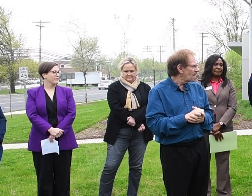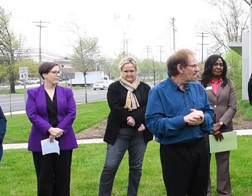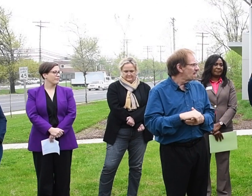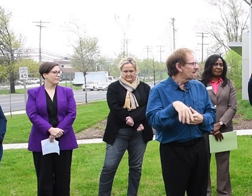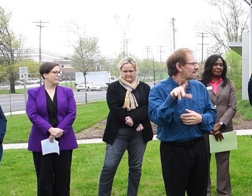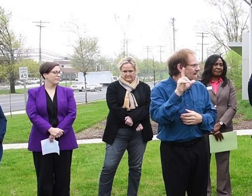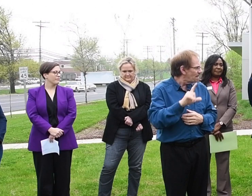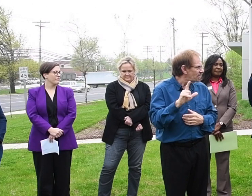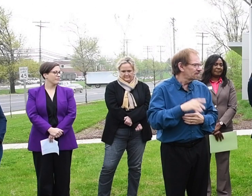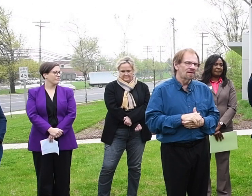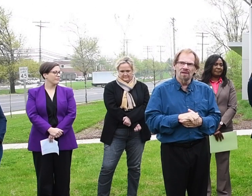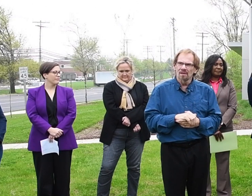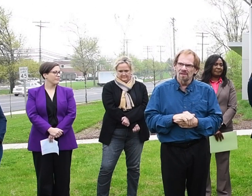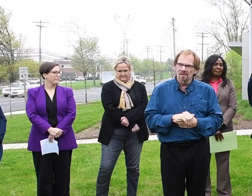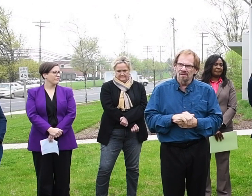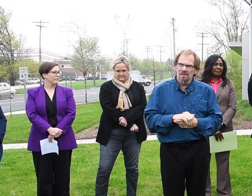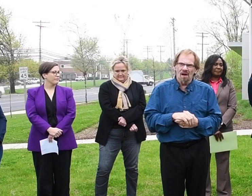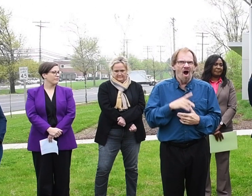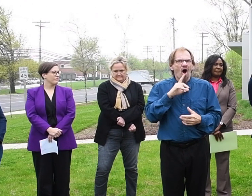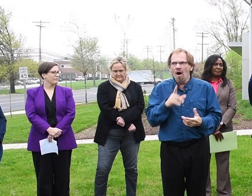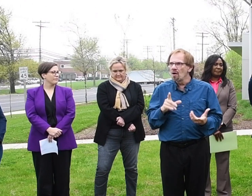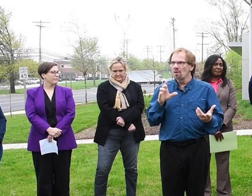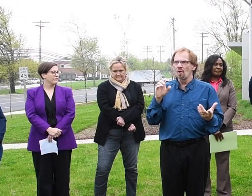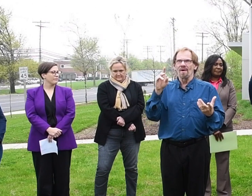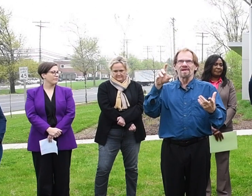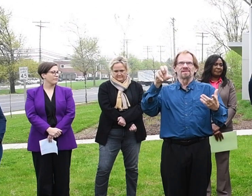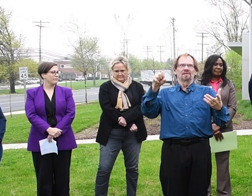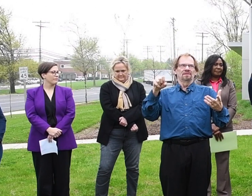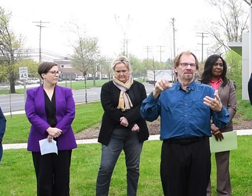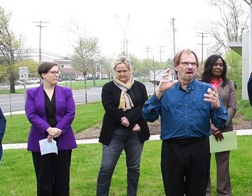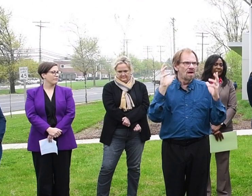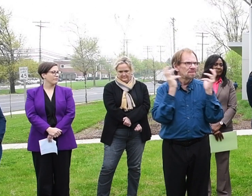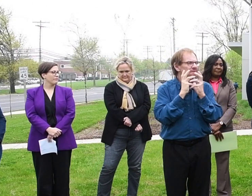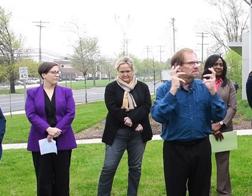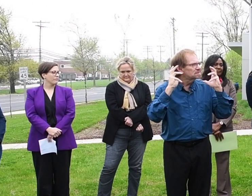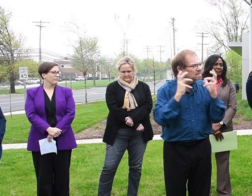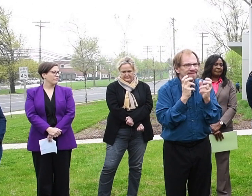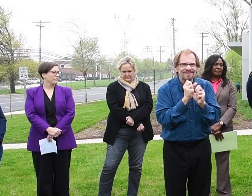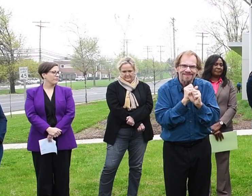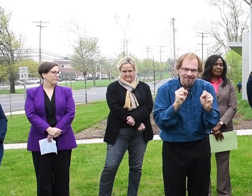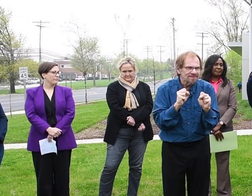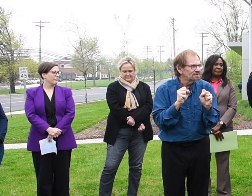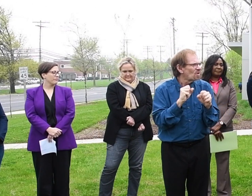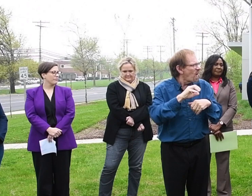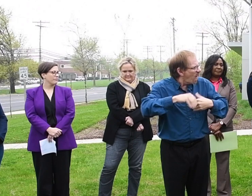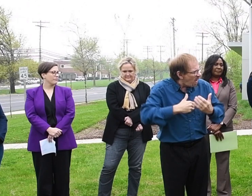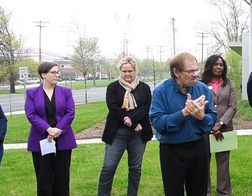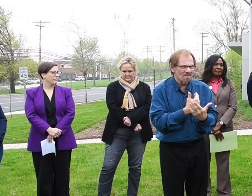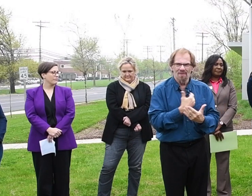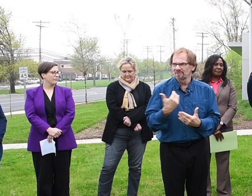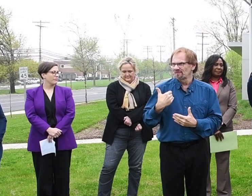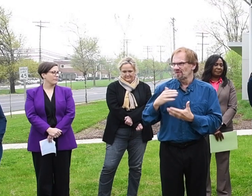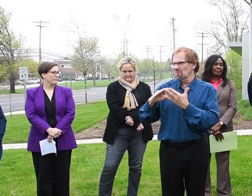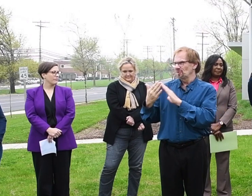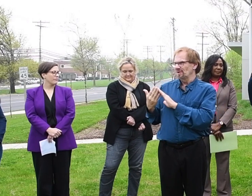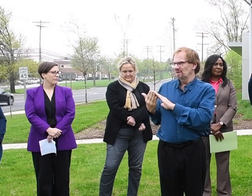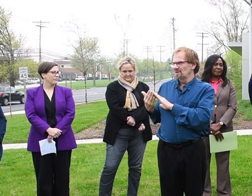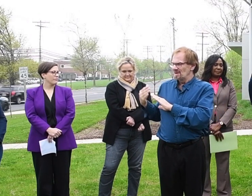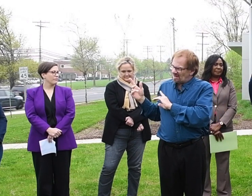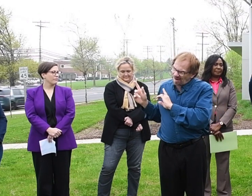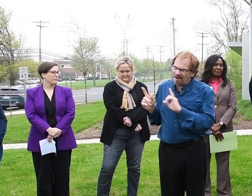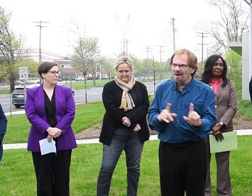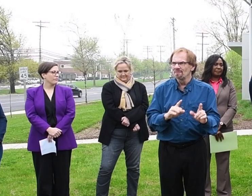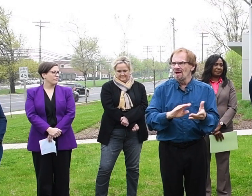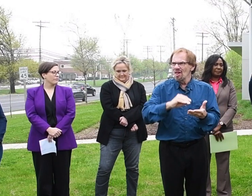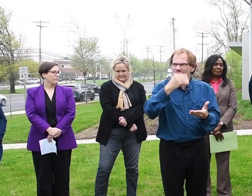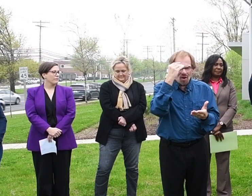Libraries are an oasis, right? A refuge where every member of our community can come to learn,